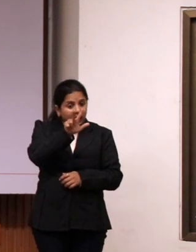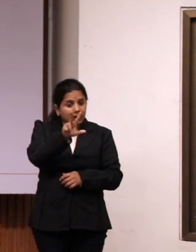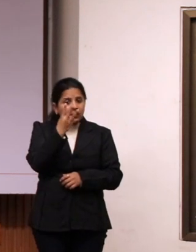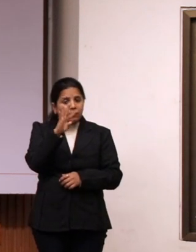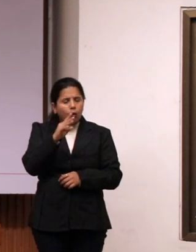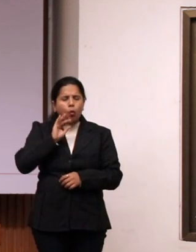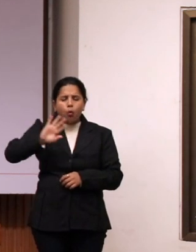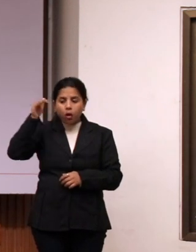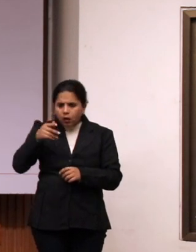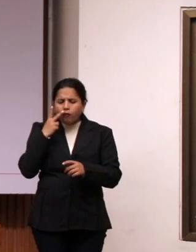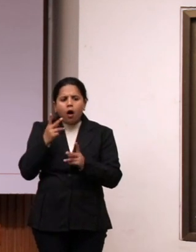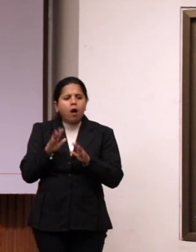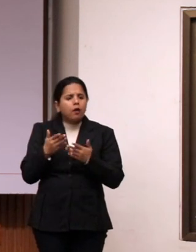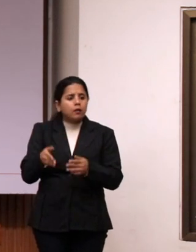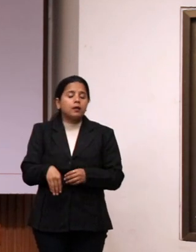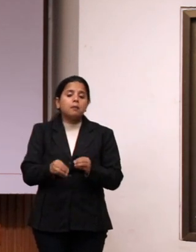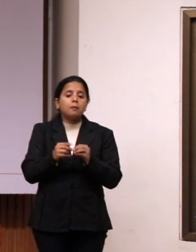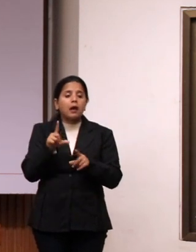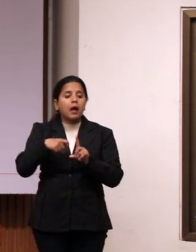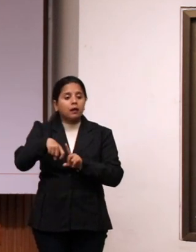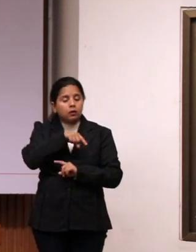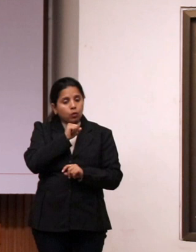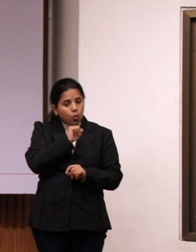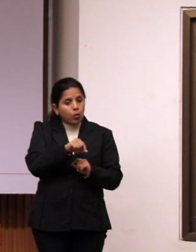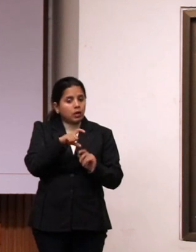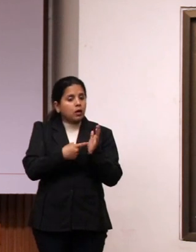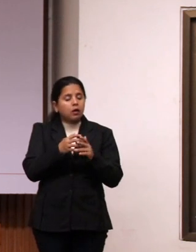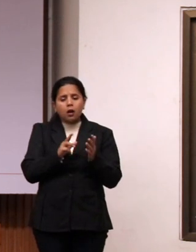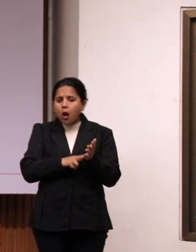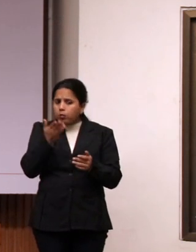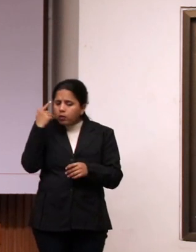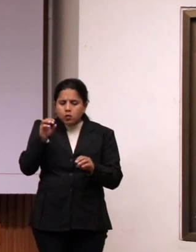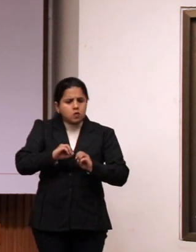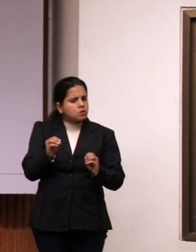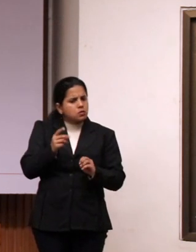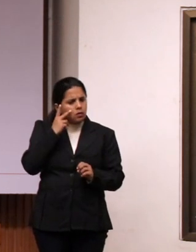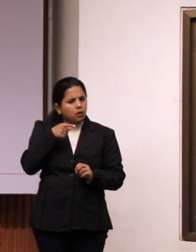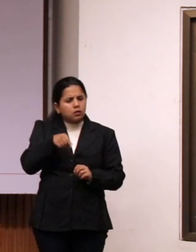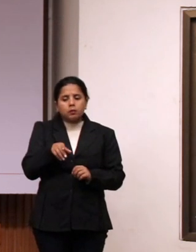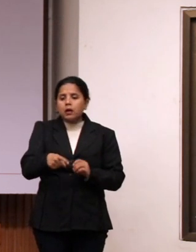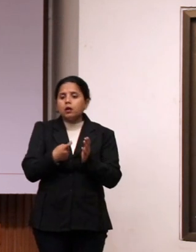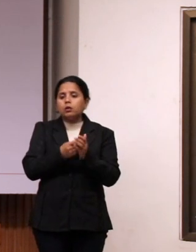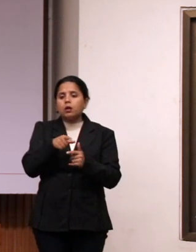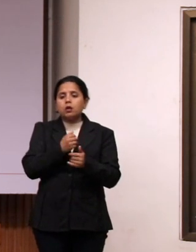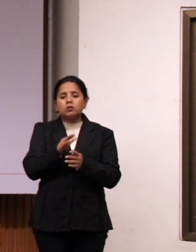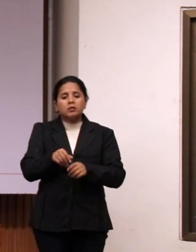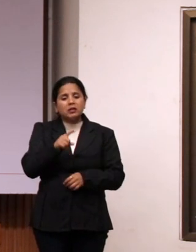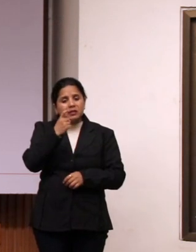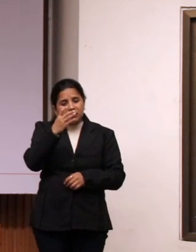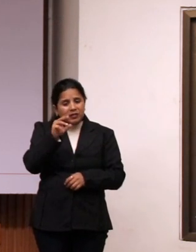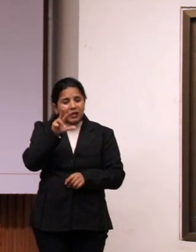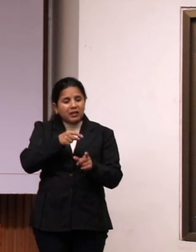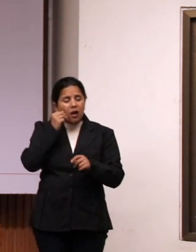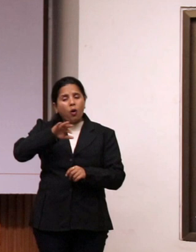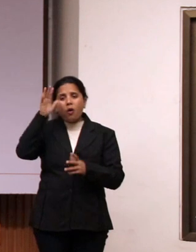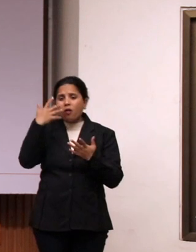back? For example, black crown night heron was breeding near Rajghat, lost 78 years ago. Why